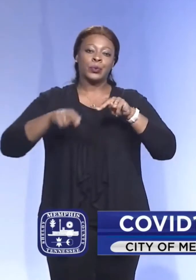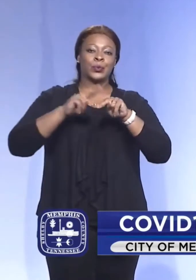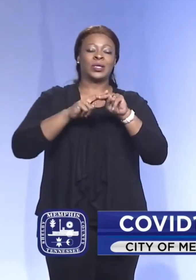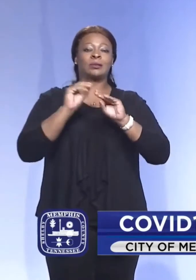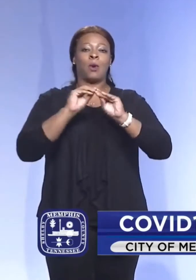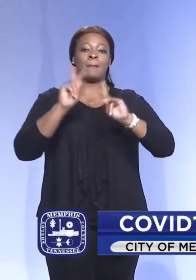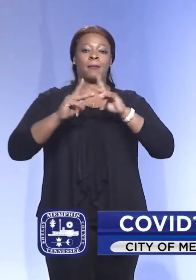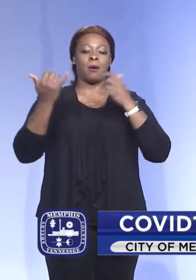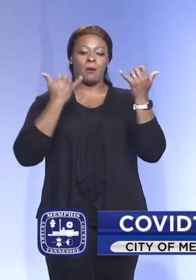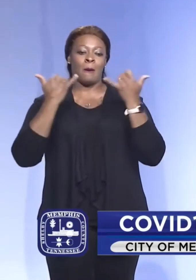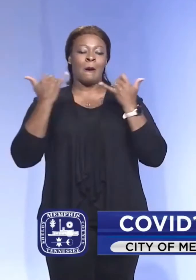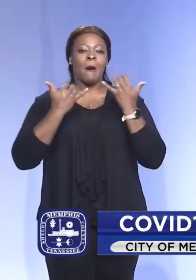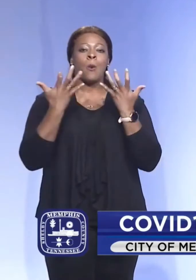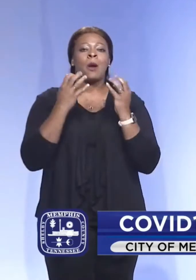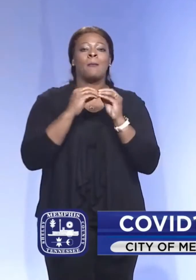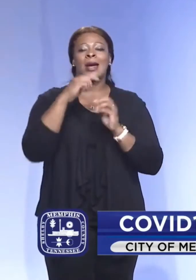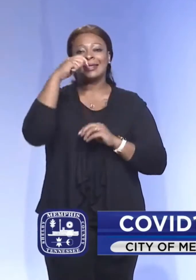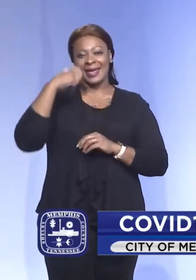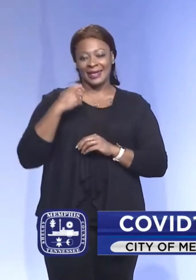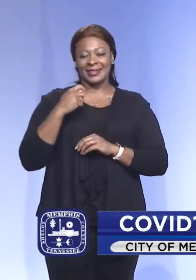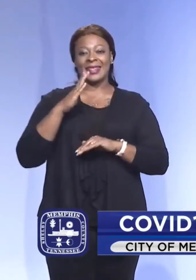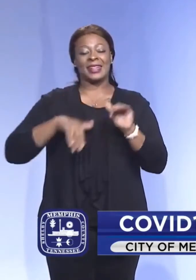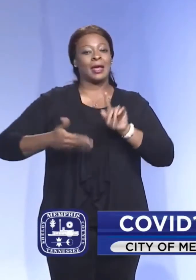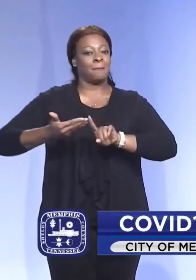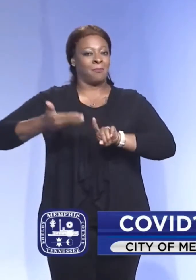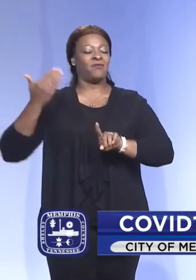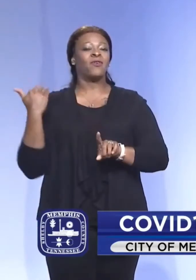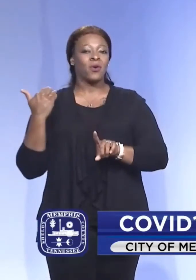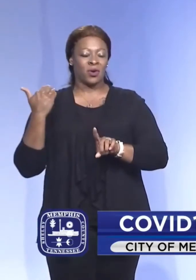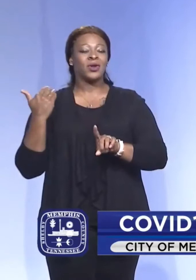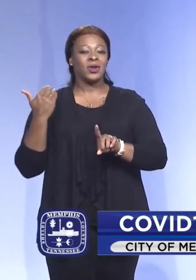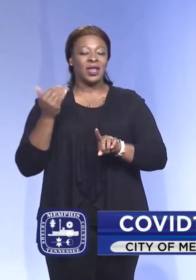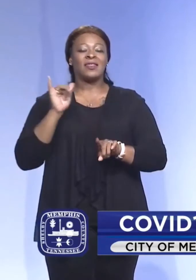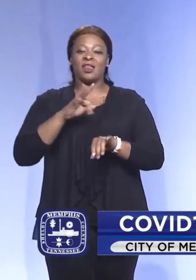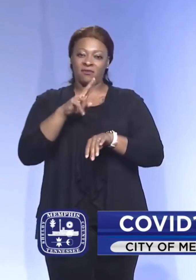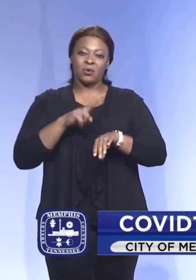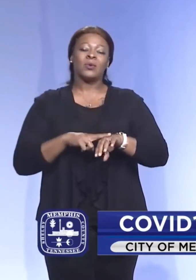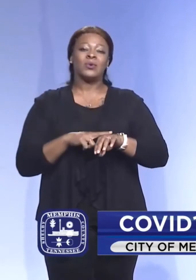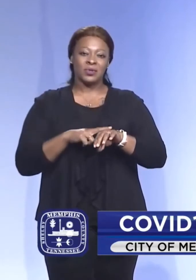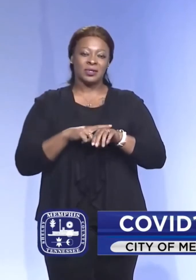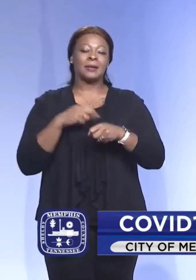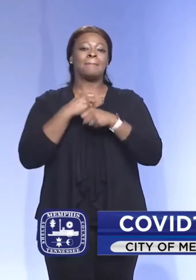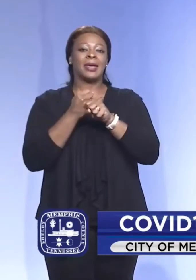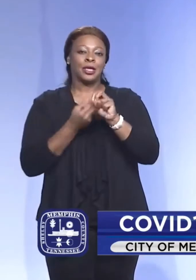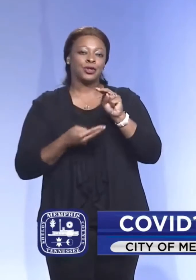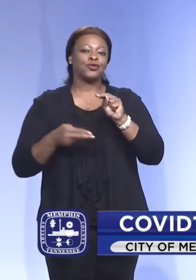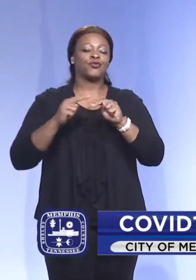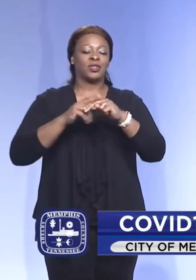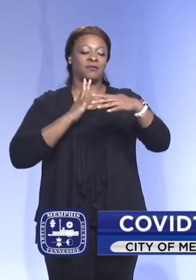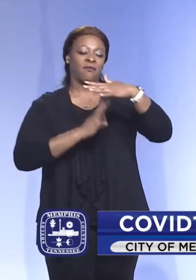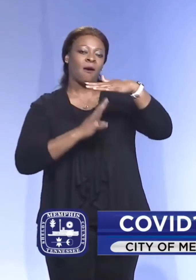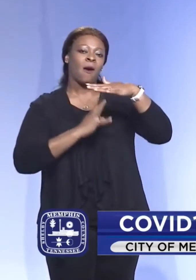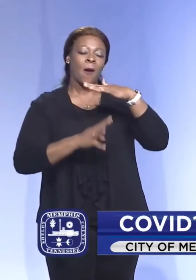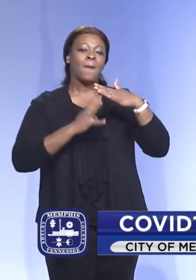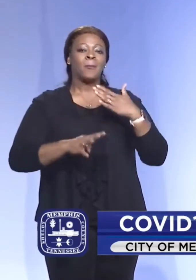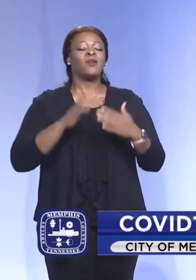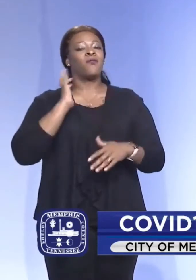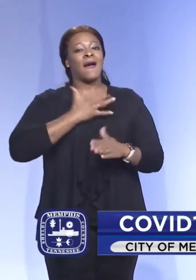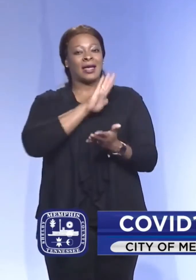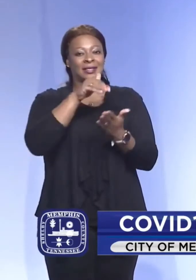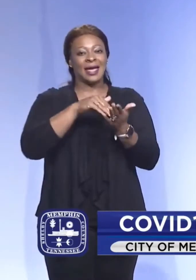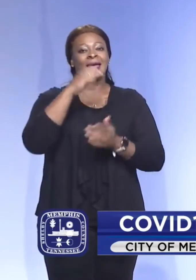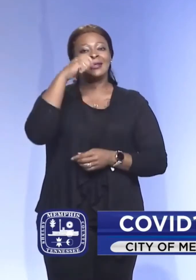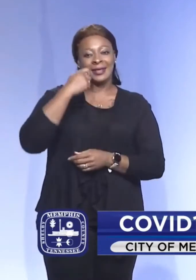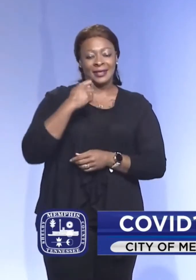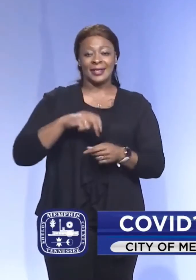more people seeking testing than we ever have before, and that, of course, produces increased volume trying to come through our sites. But